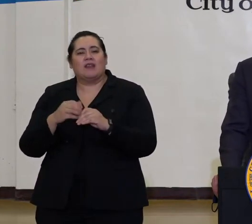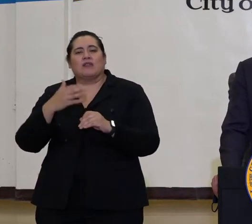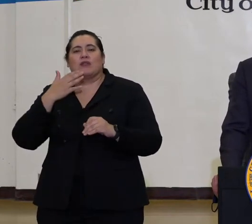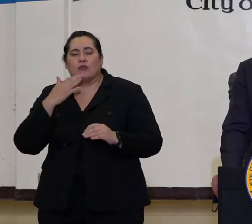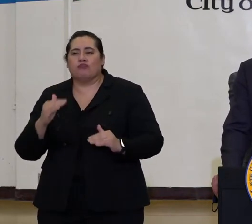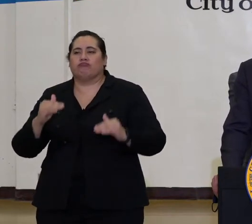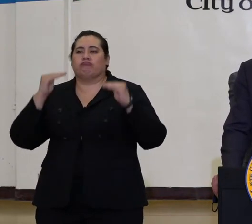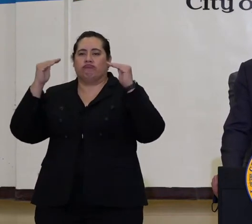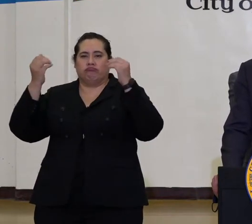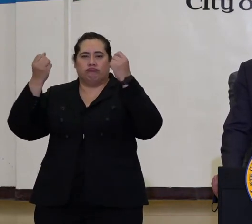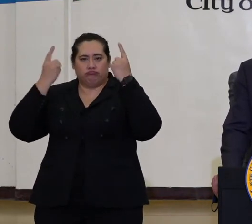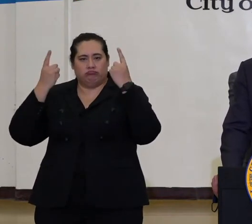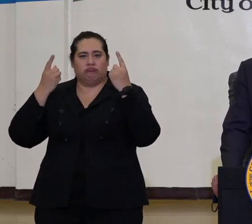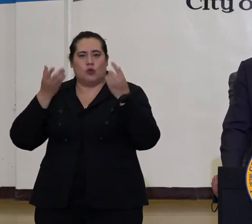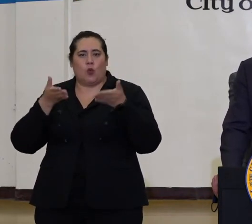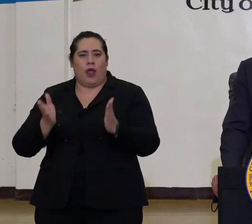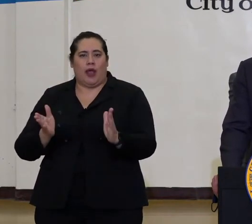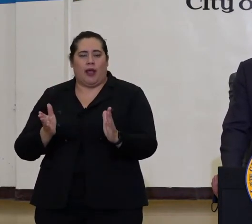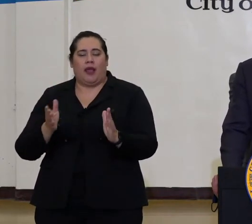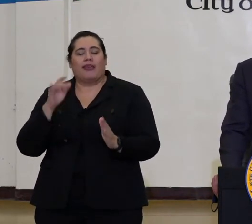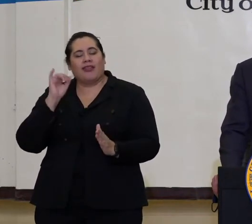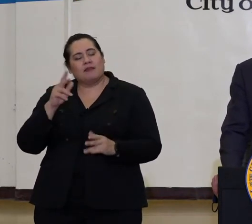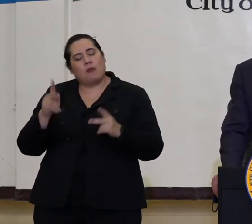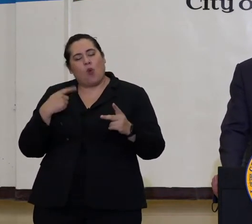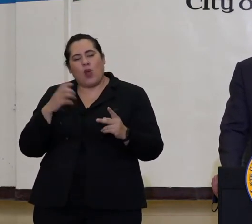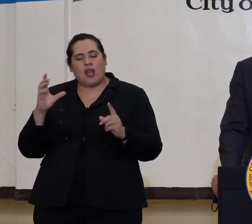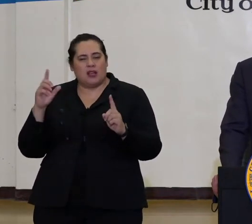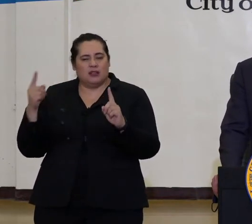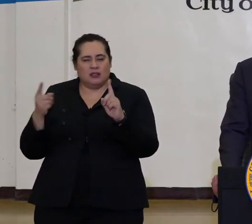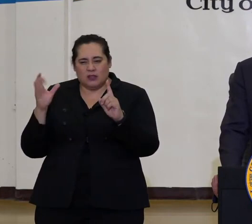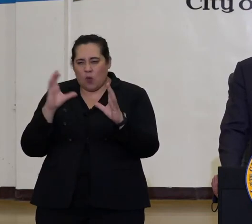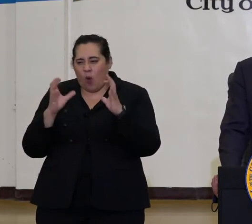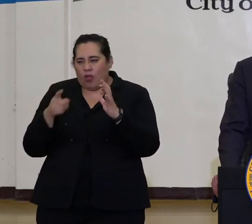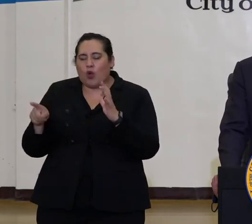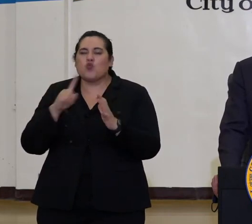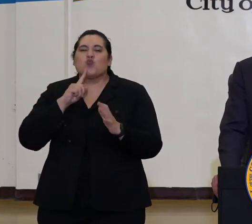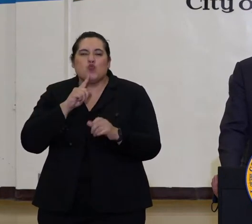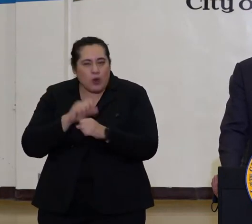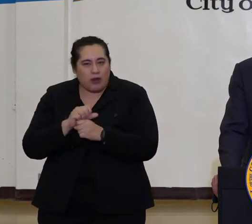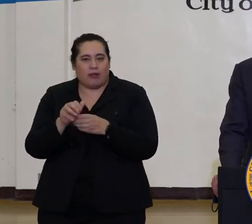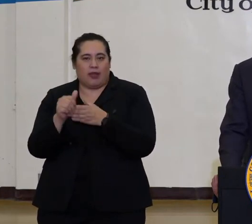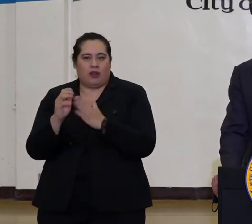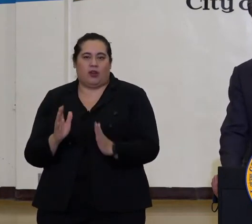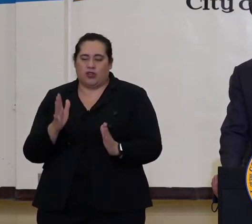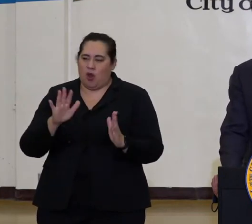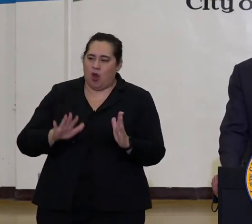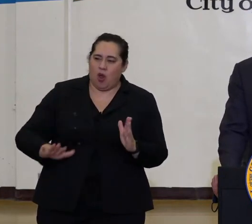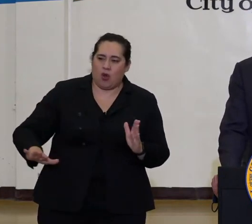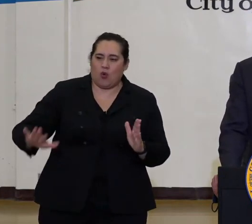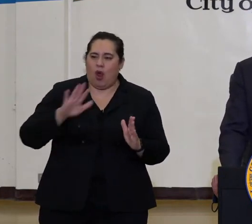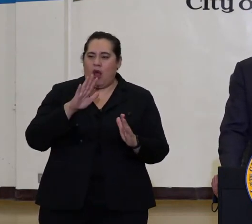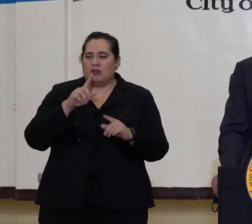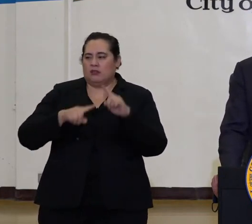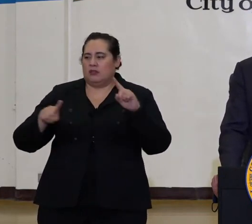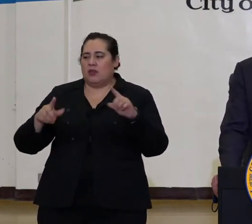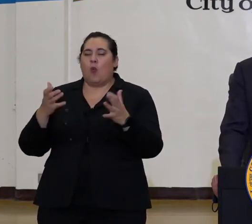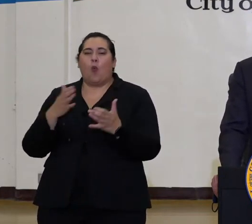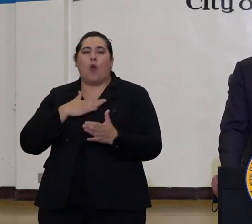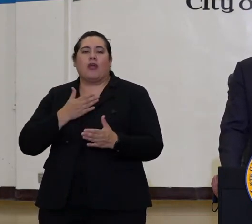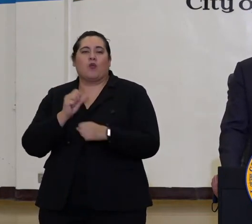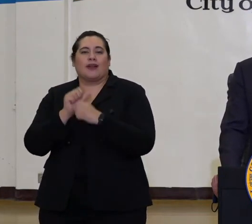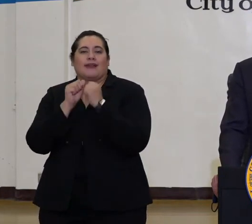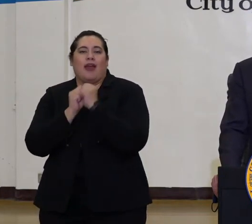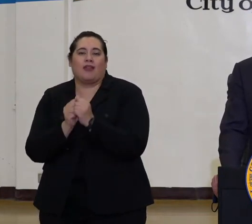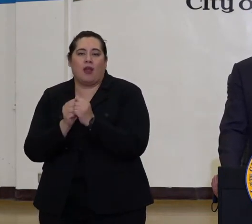so those are the folks we seek out, the real leaders across the spectrum that are willing to work together to make progress.